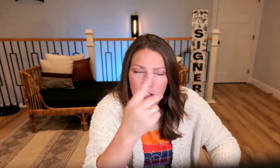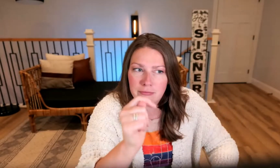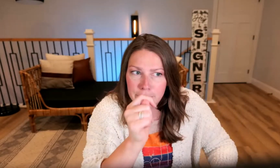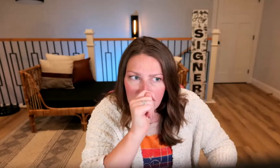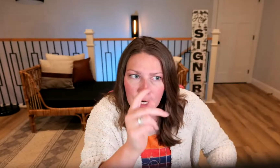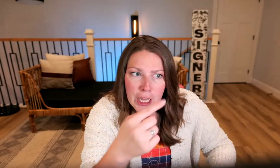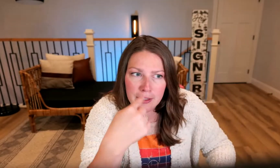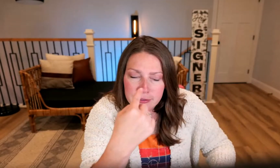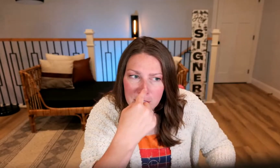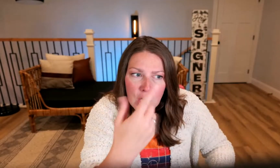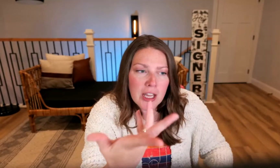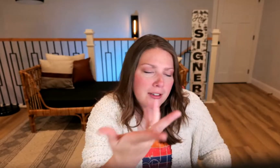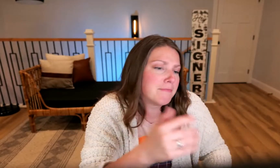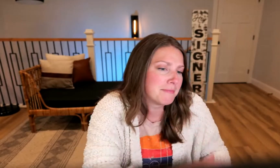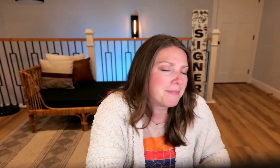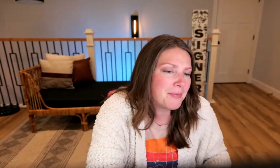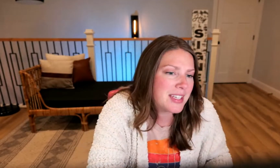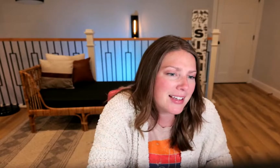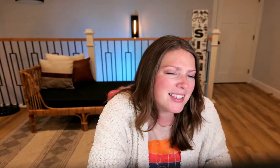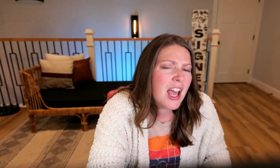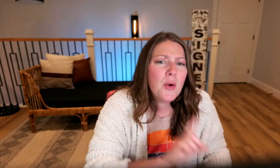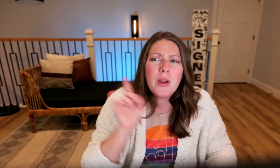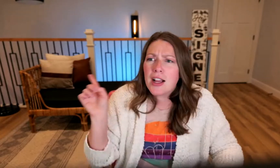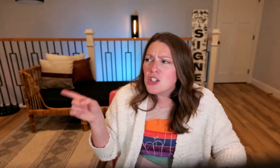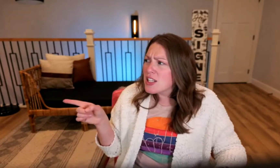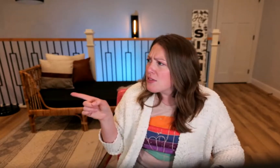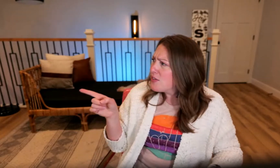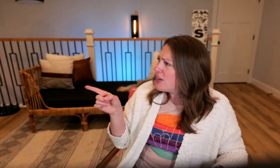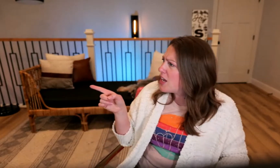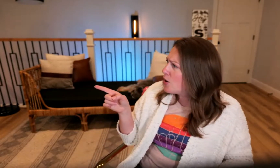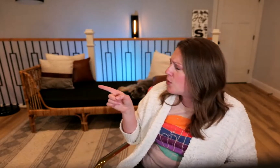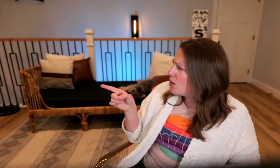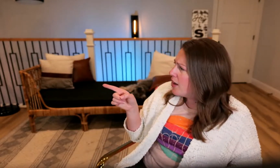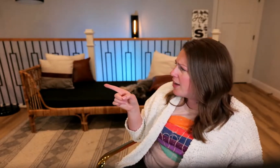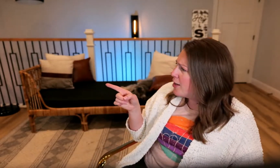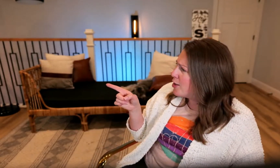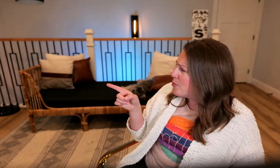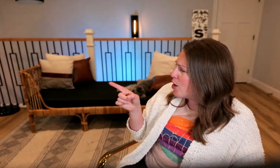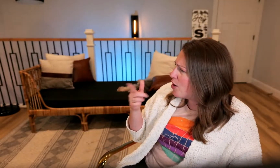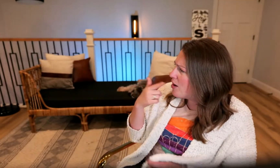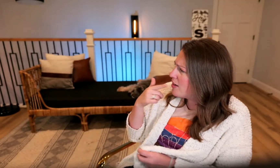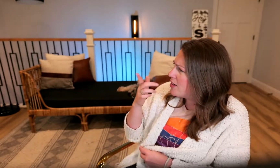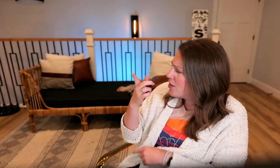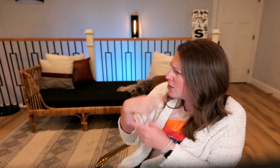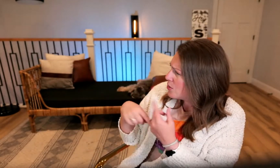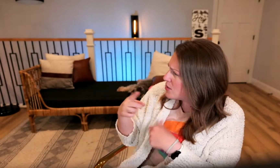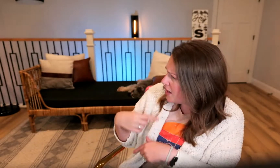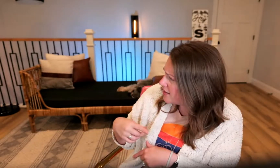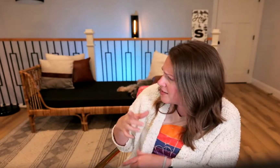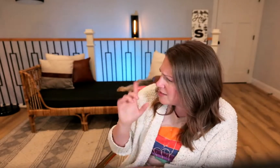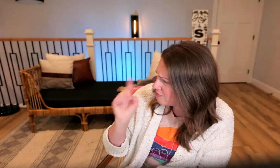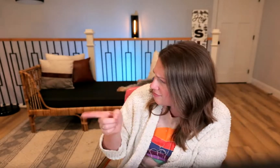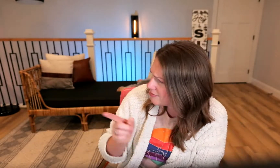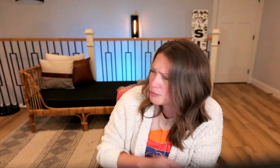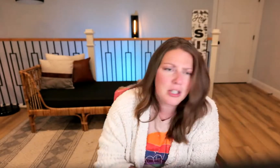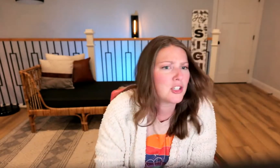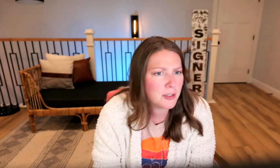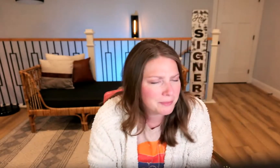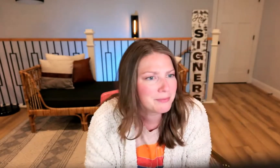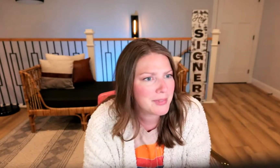middle. Target, target, yes. We actually have a video on those signs, pretty sure.